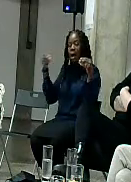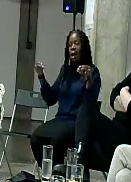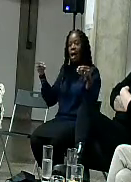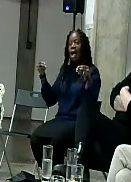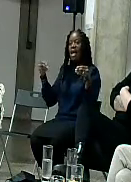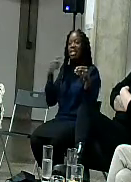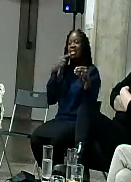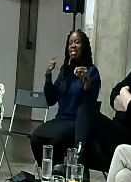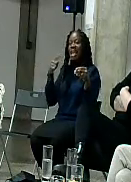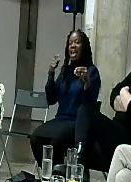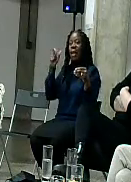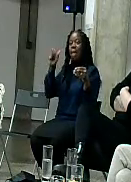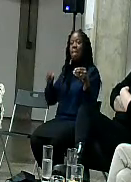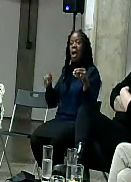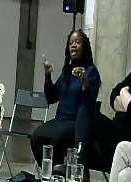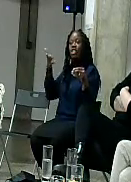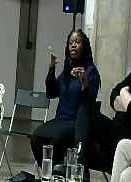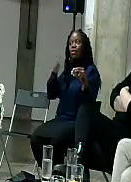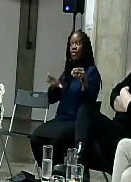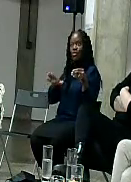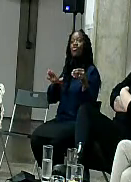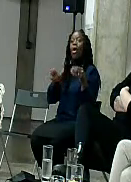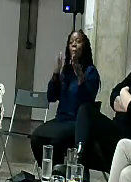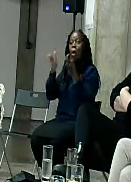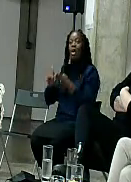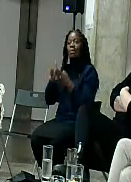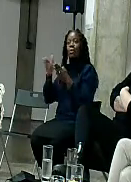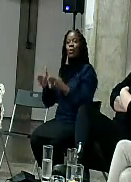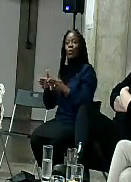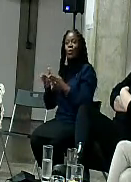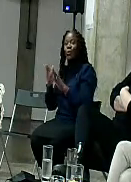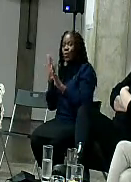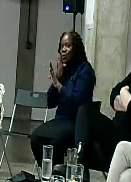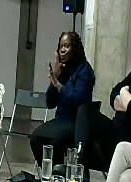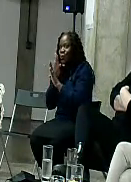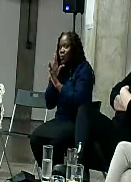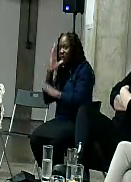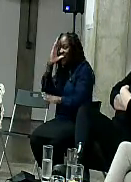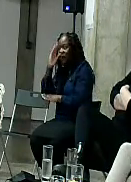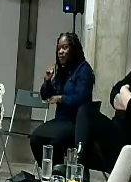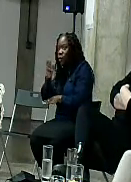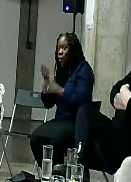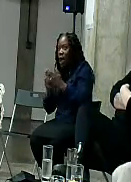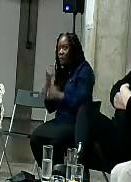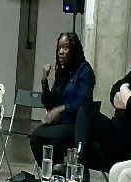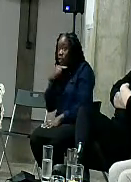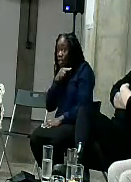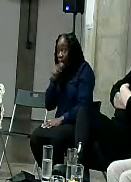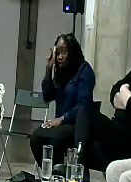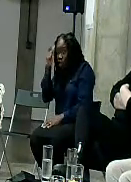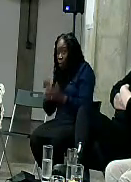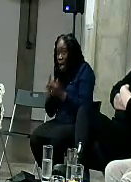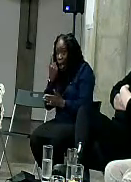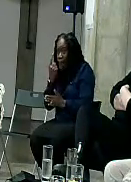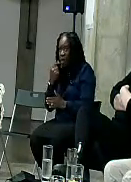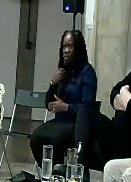a whistleblower has called us and told us what happened to your son. Do you know what happened? I said,